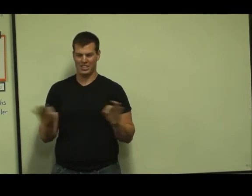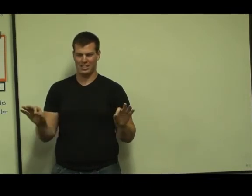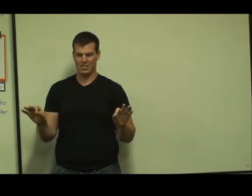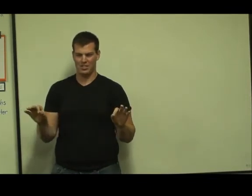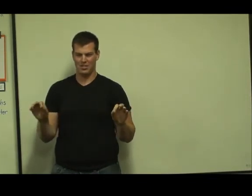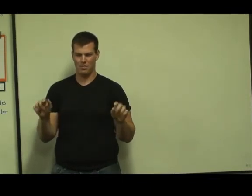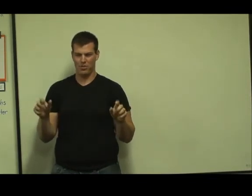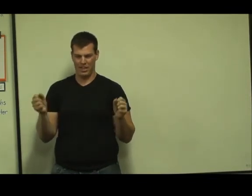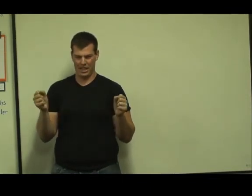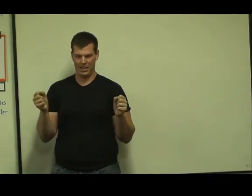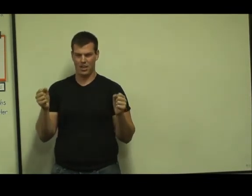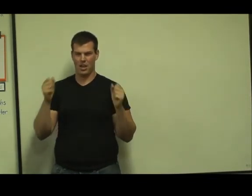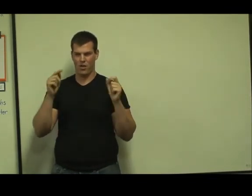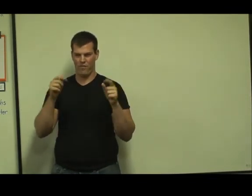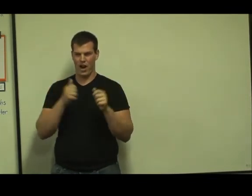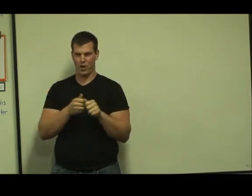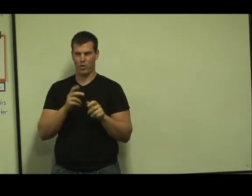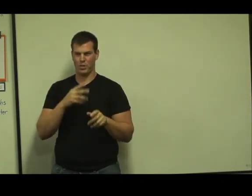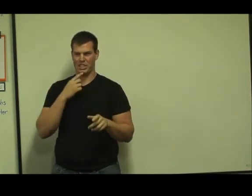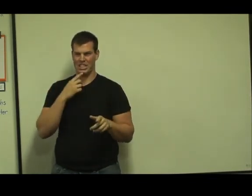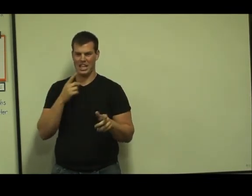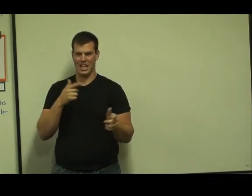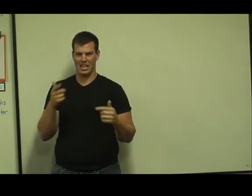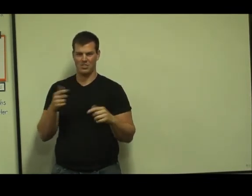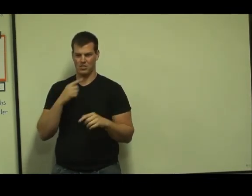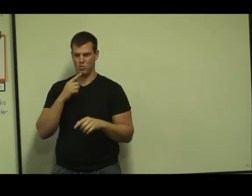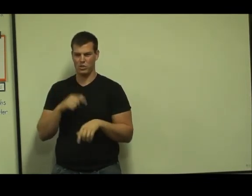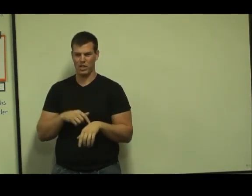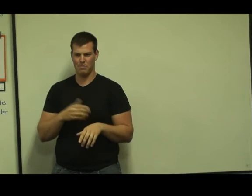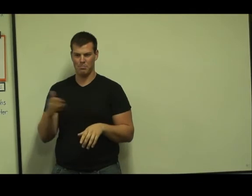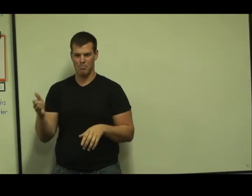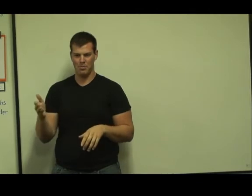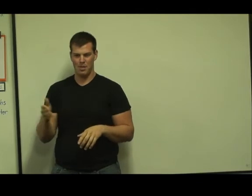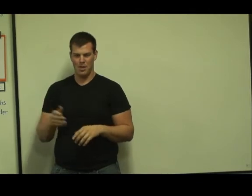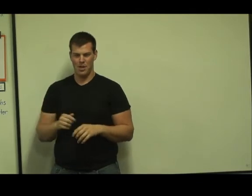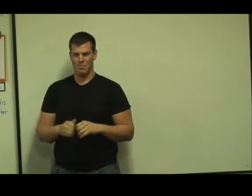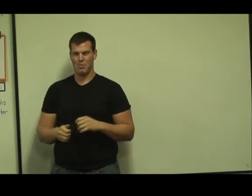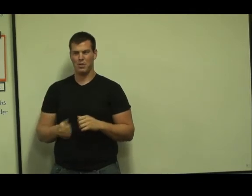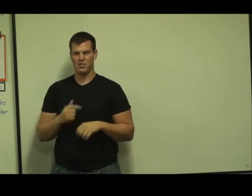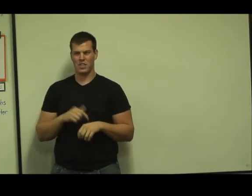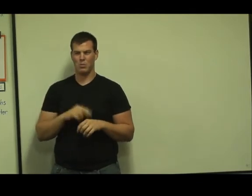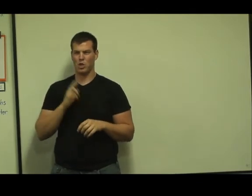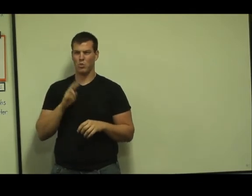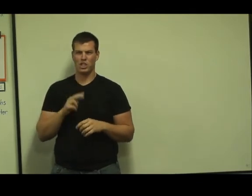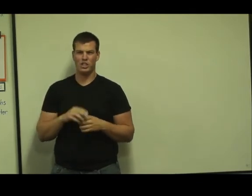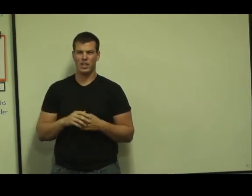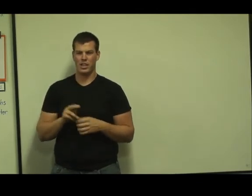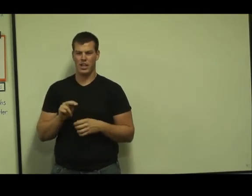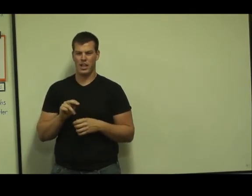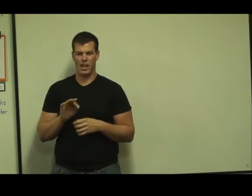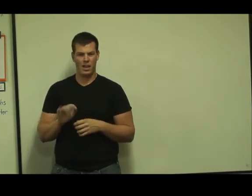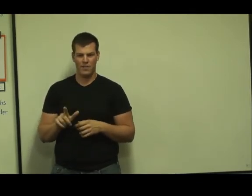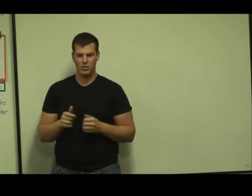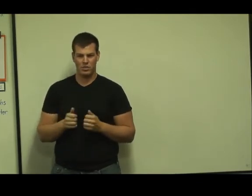touches. You get bother with the picture day we have time. Yeah. But most of the time when you watch it, about